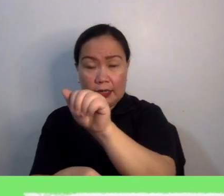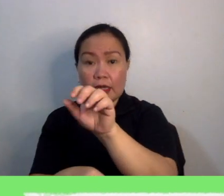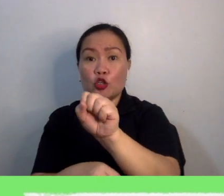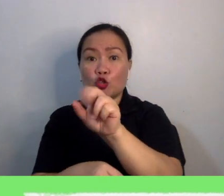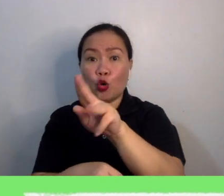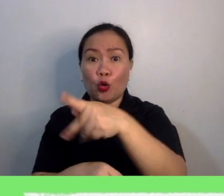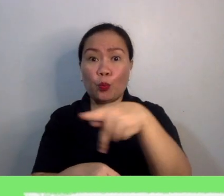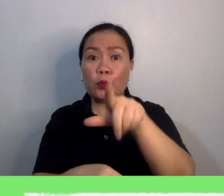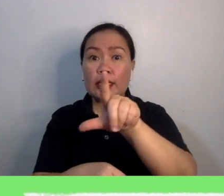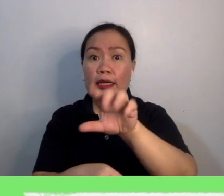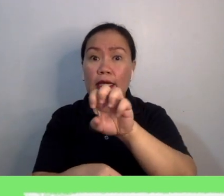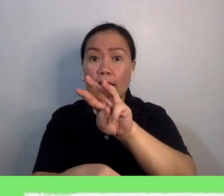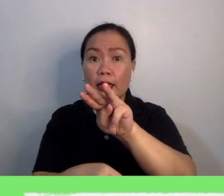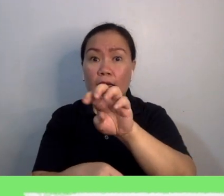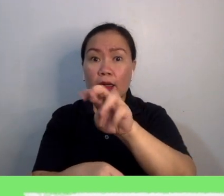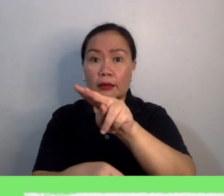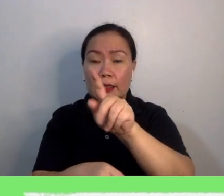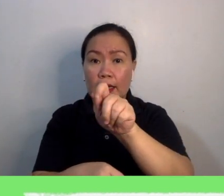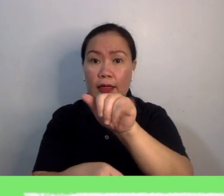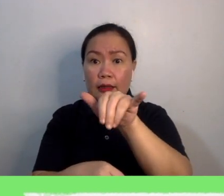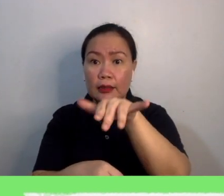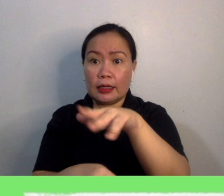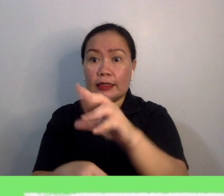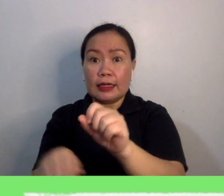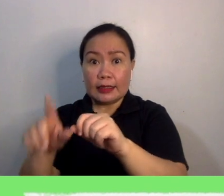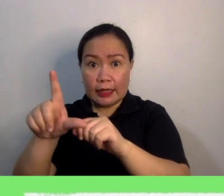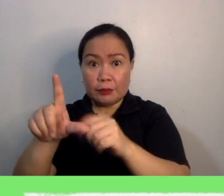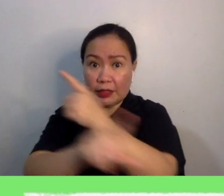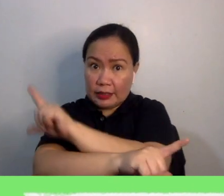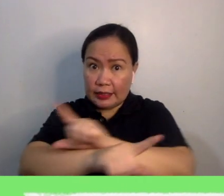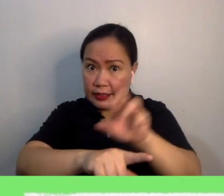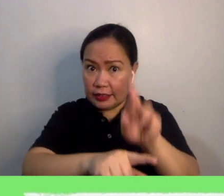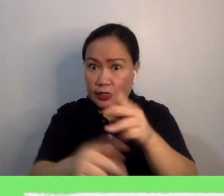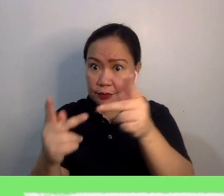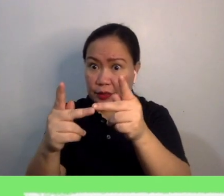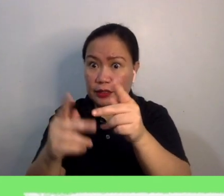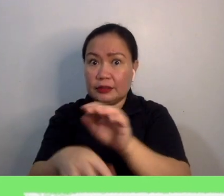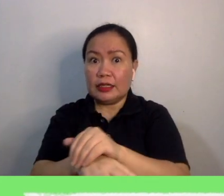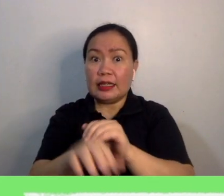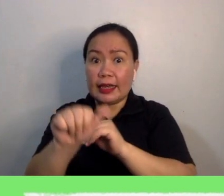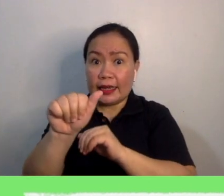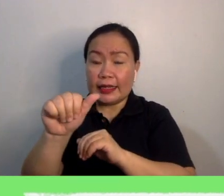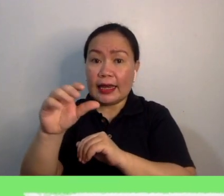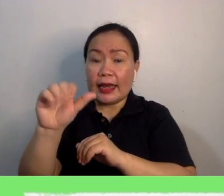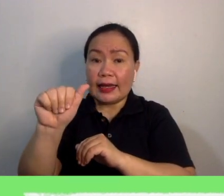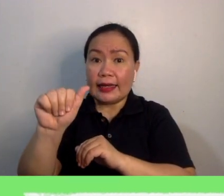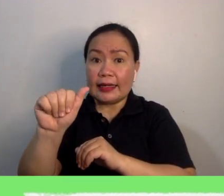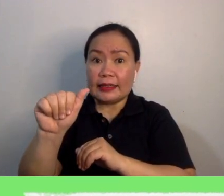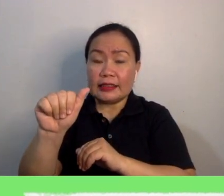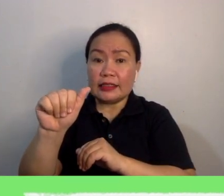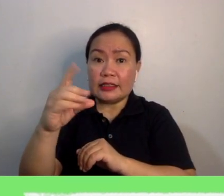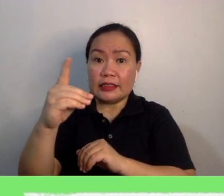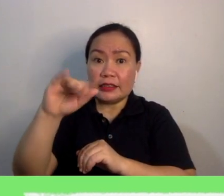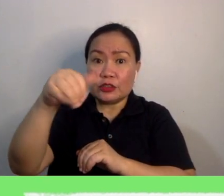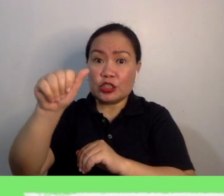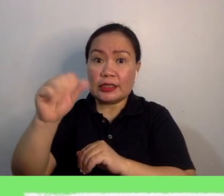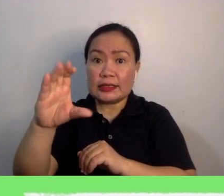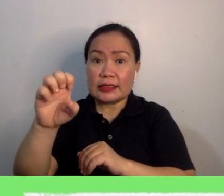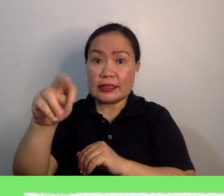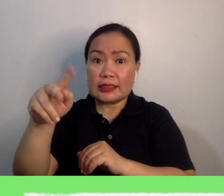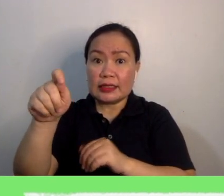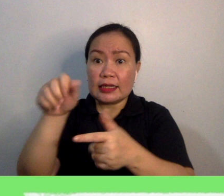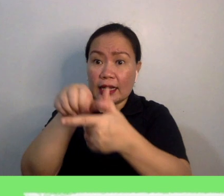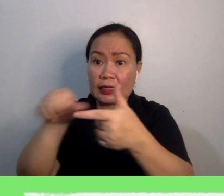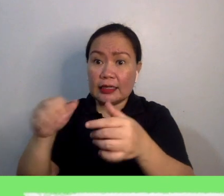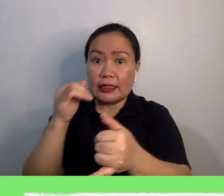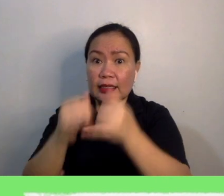sagot, 2 or more ang sagot sa isang given? Yes. Okay. So, I'm giving you, sige, pause the video